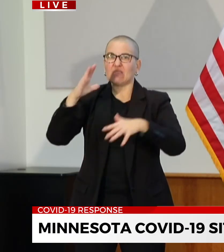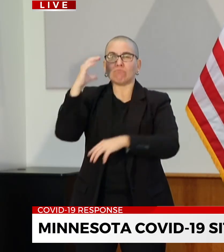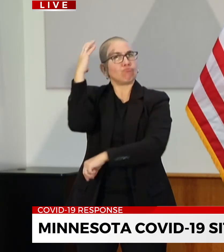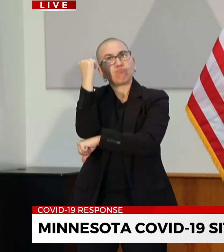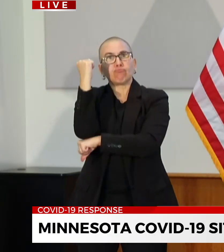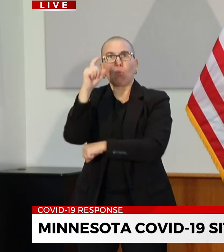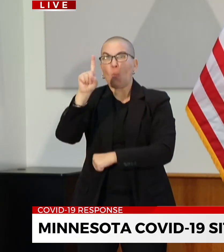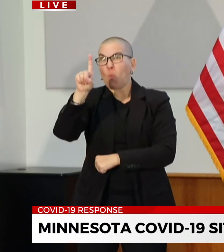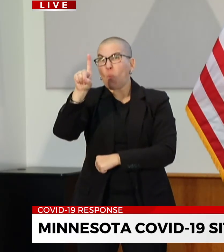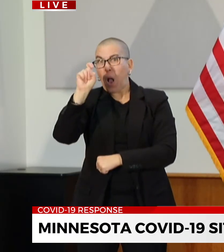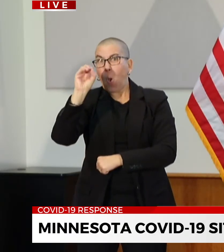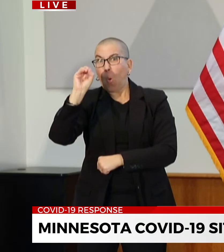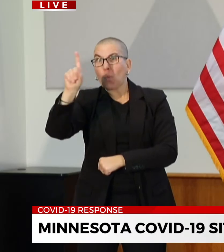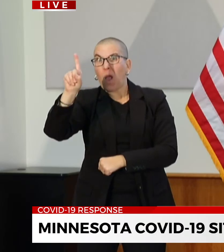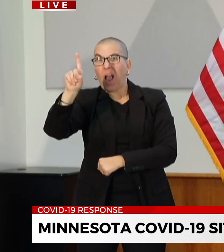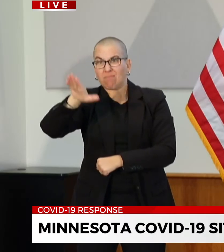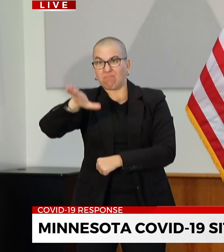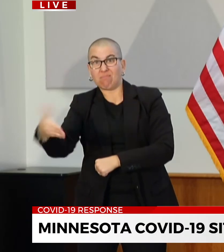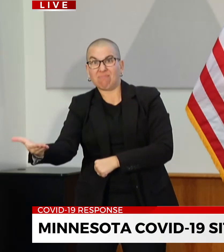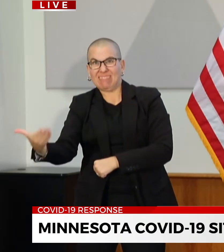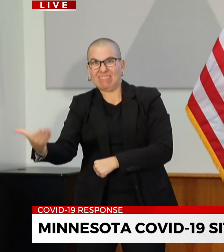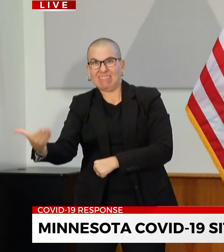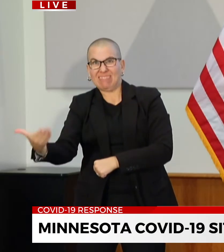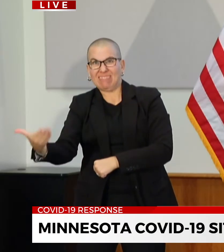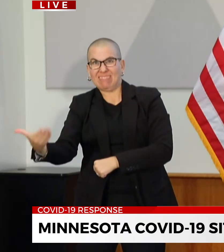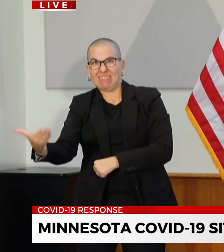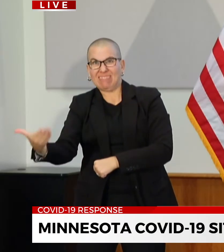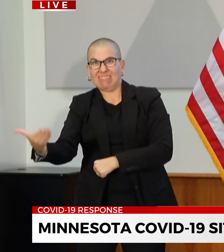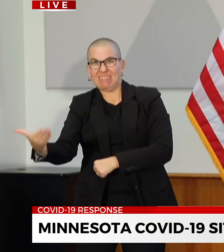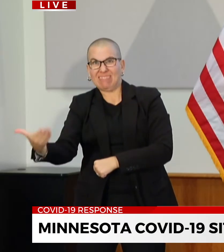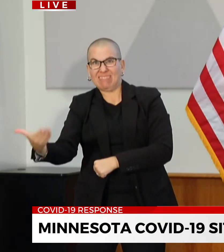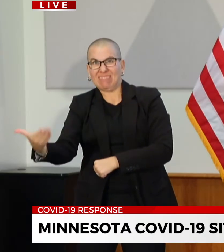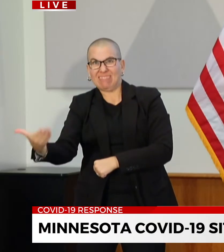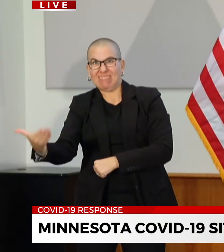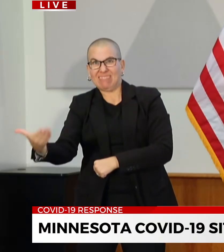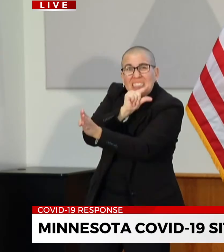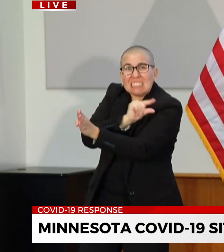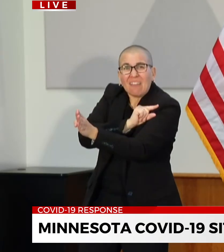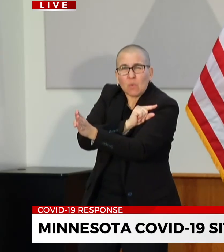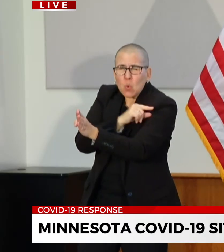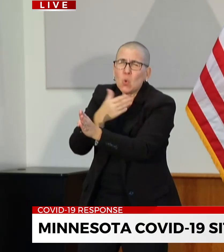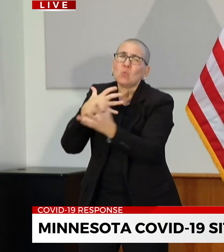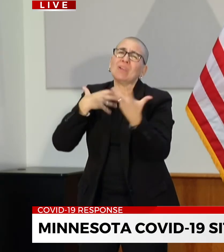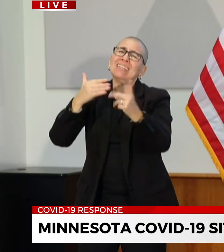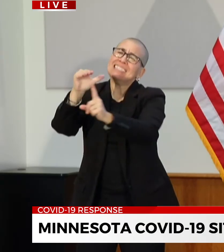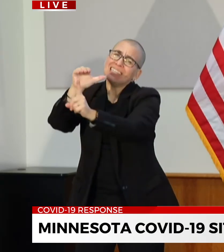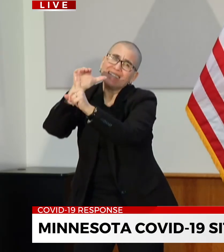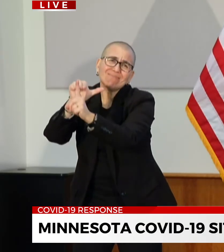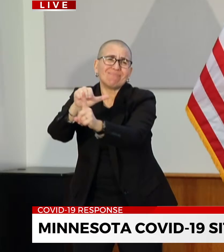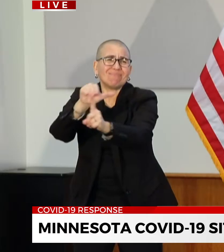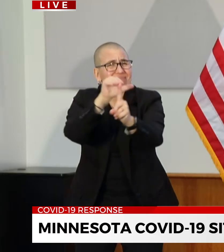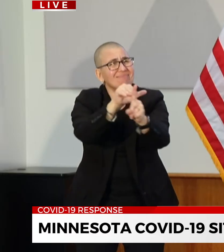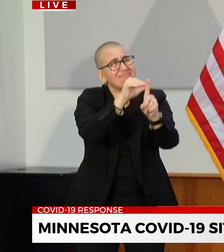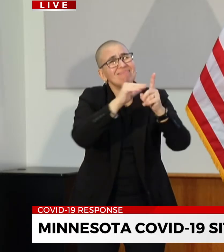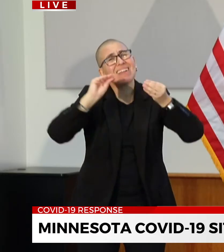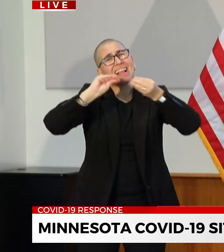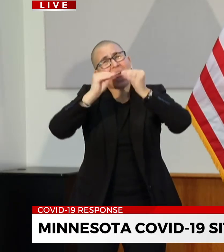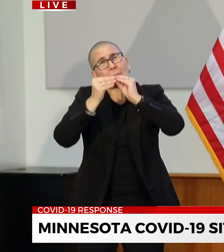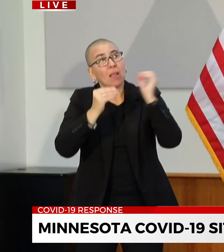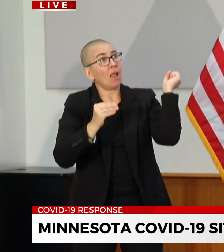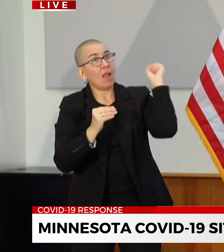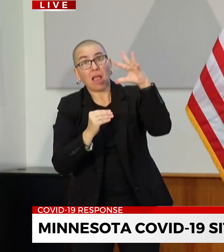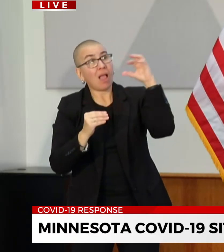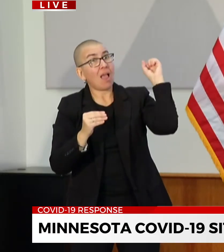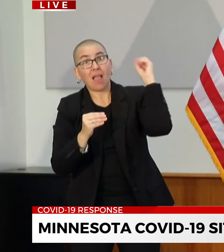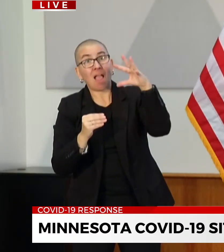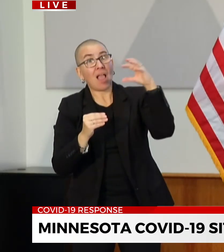on Wednesday that we announced on Friday. And just as a reminder, the daily number of deaths that are reported to the